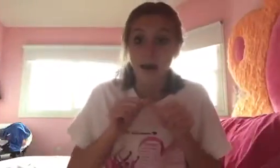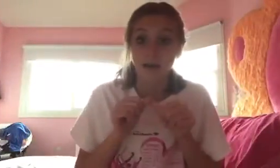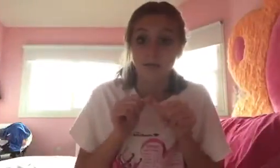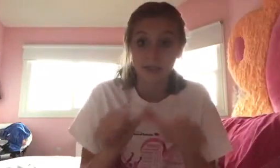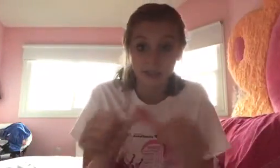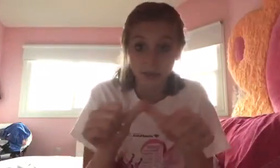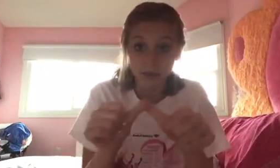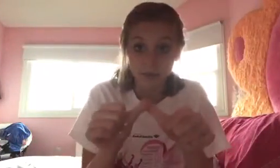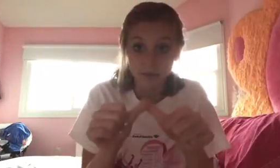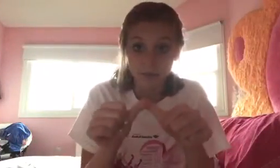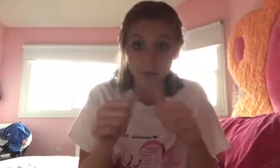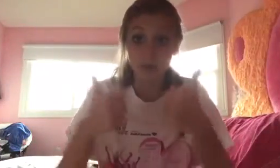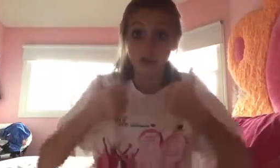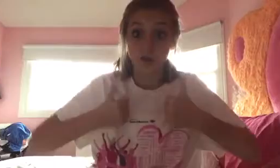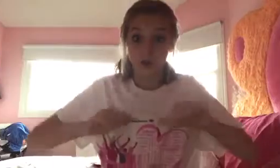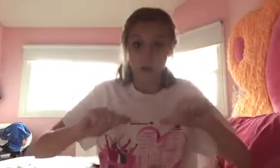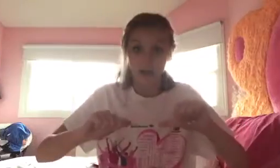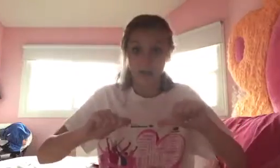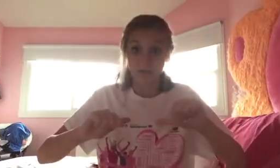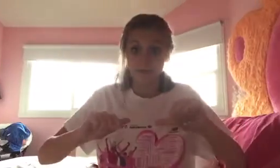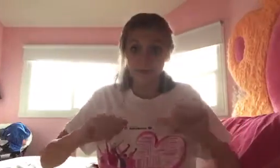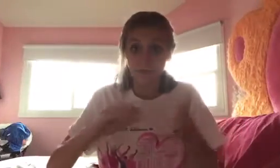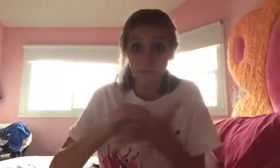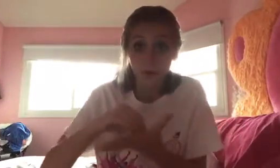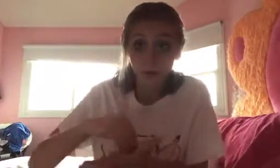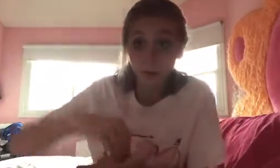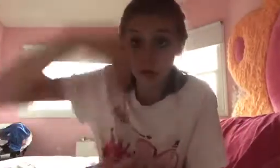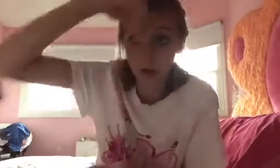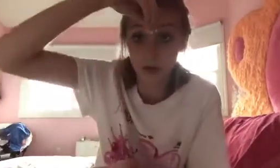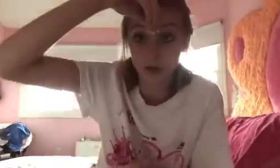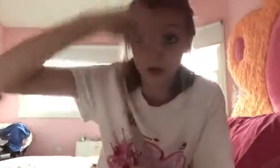I'm still trying to learn